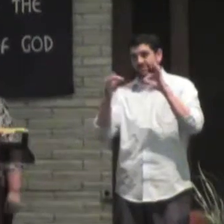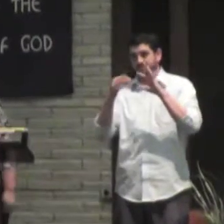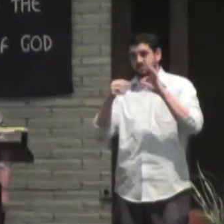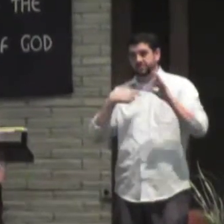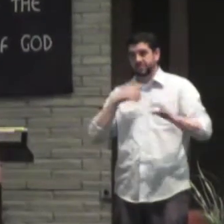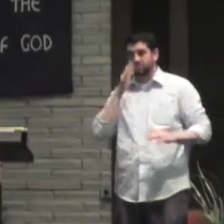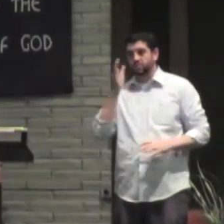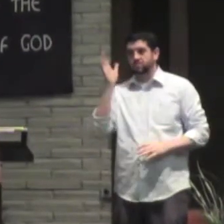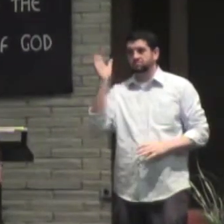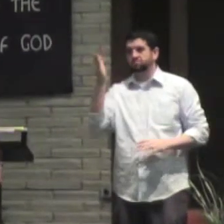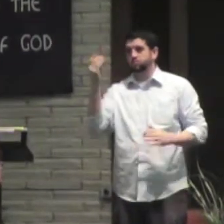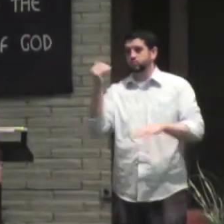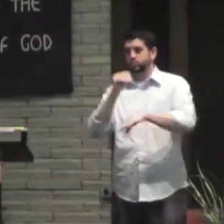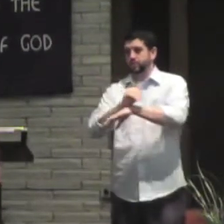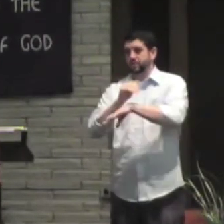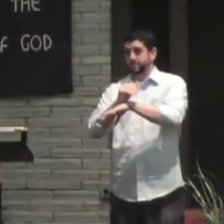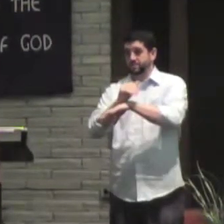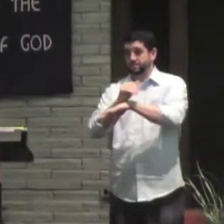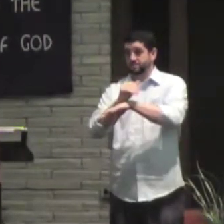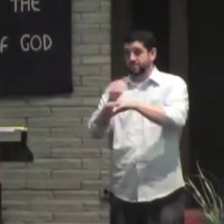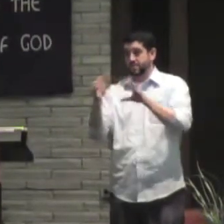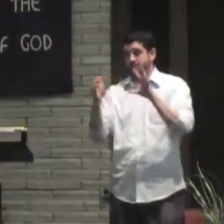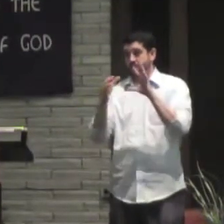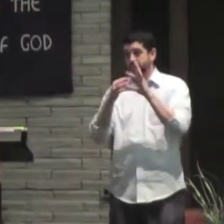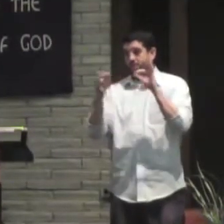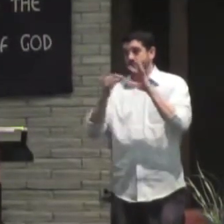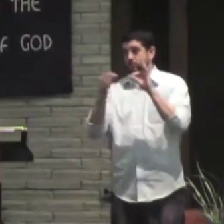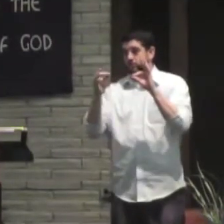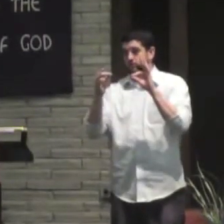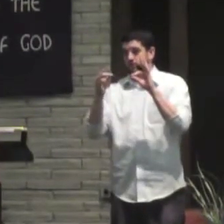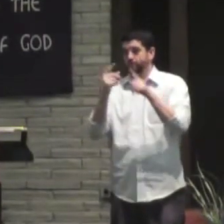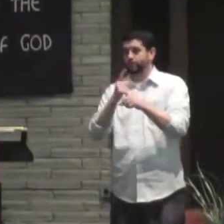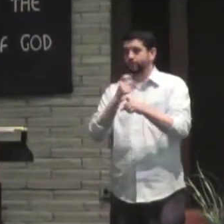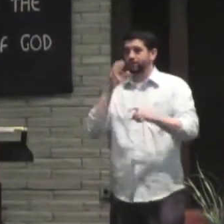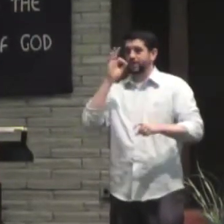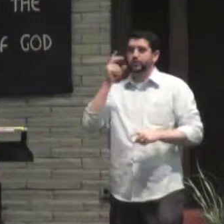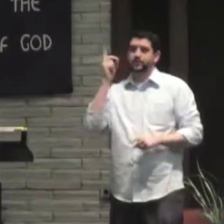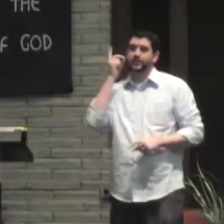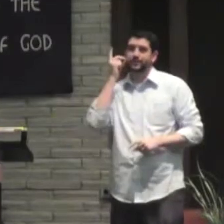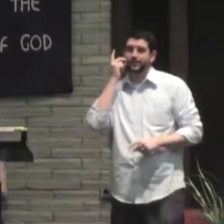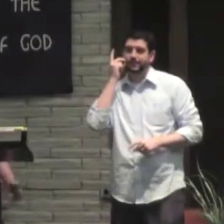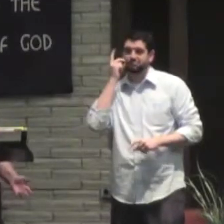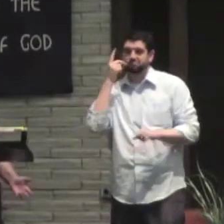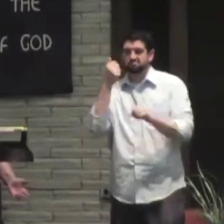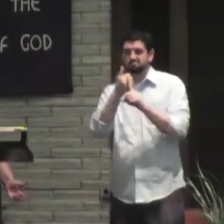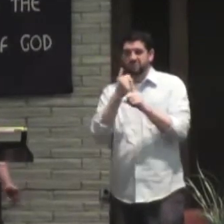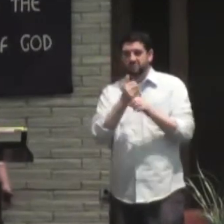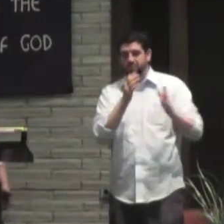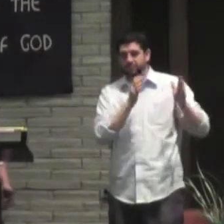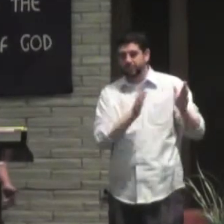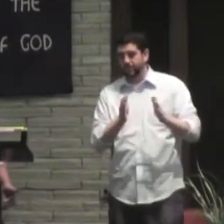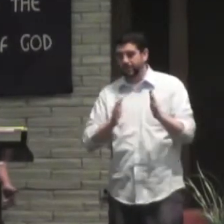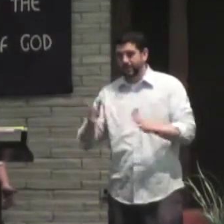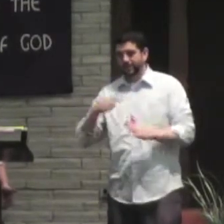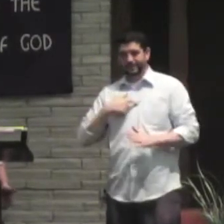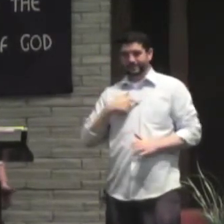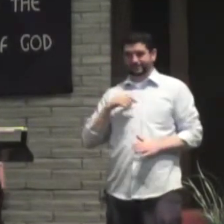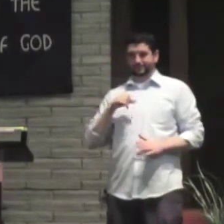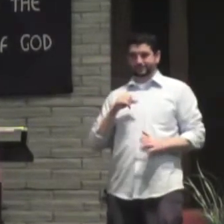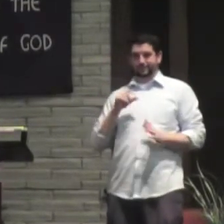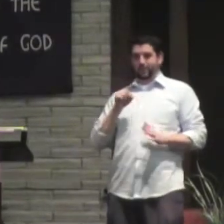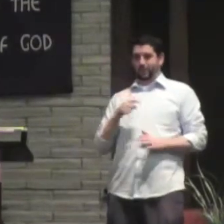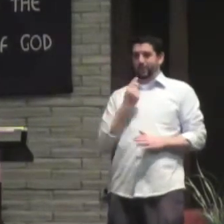I'll be bringing to you tonight is a message that Pastor Debbie prepared. I am only the